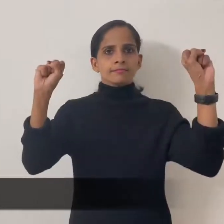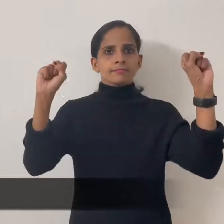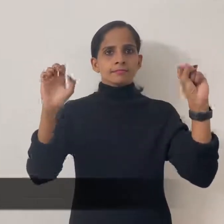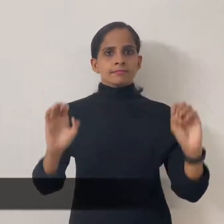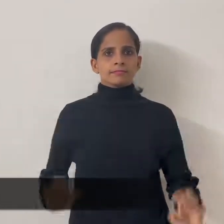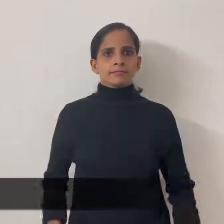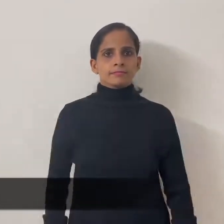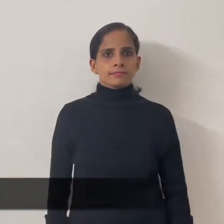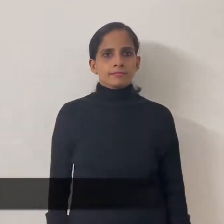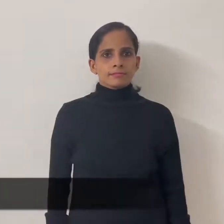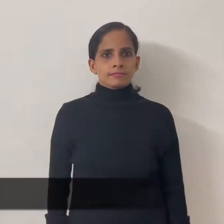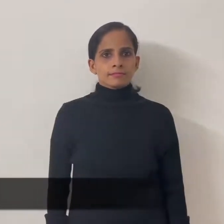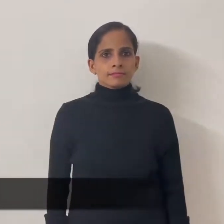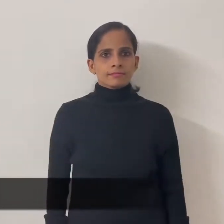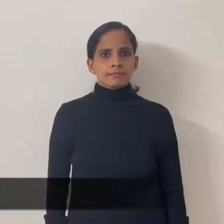salvation,